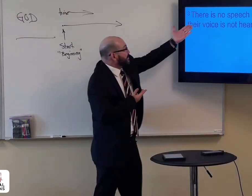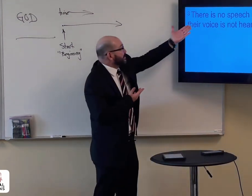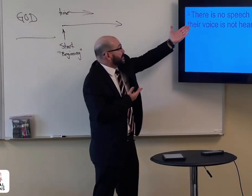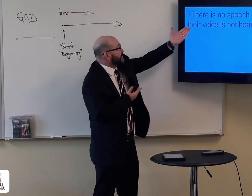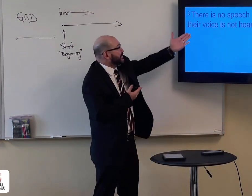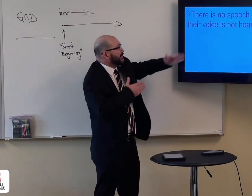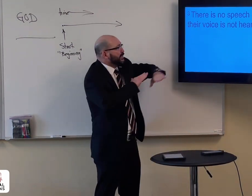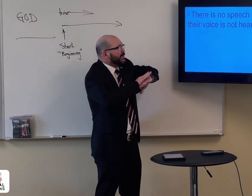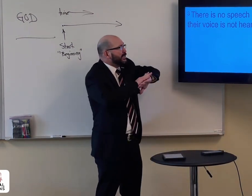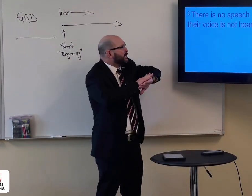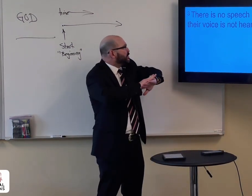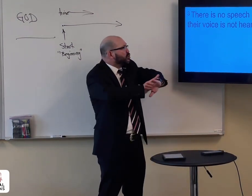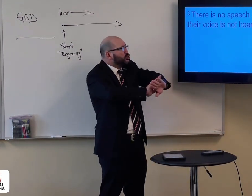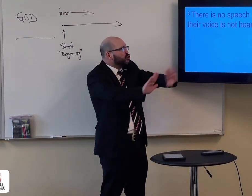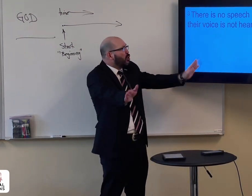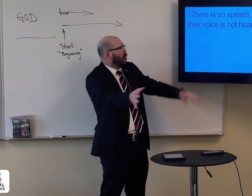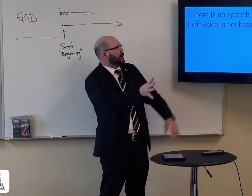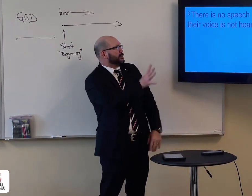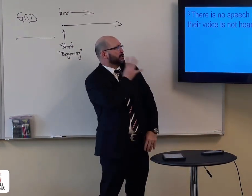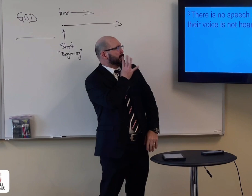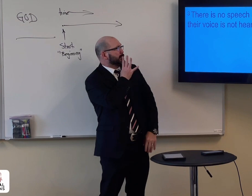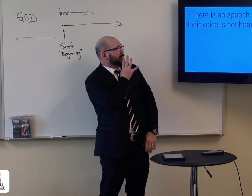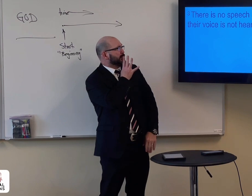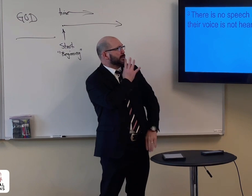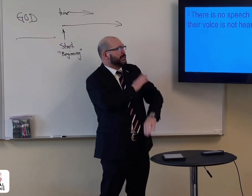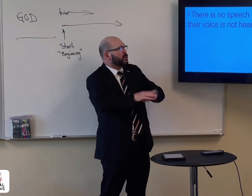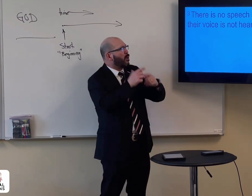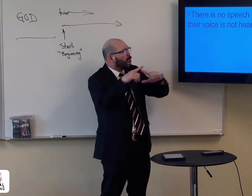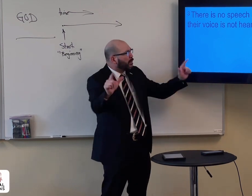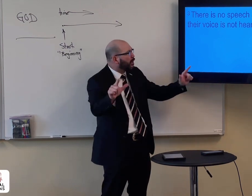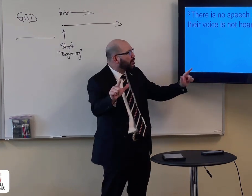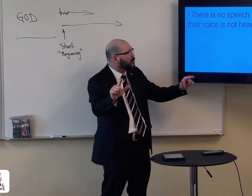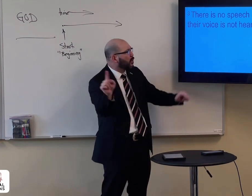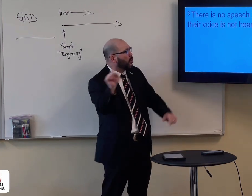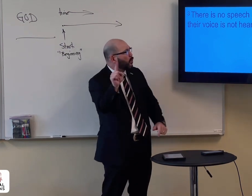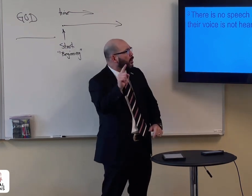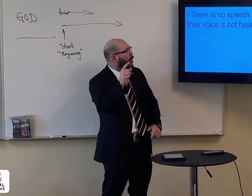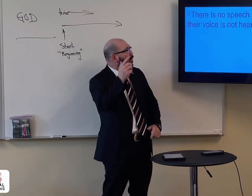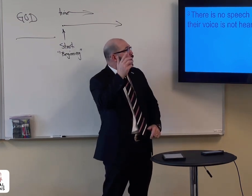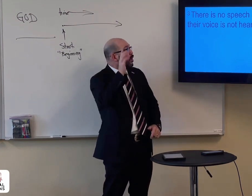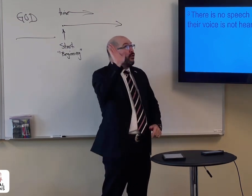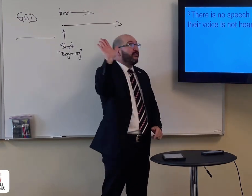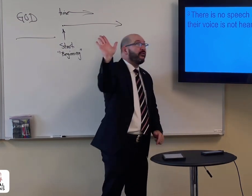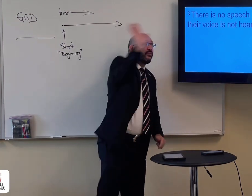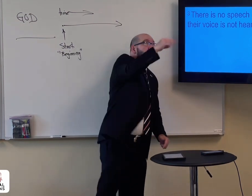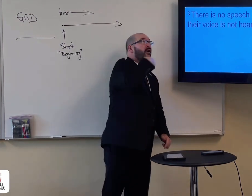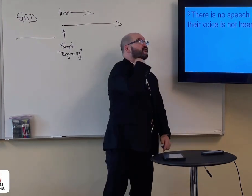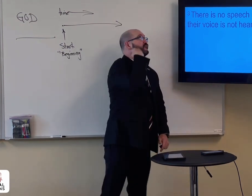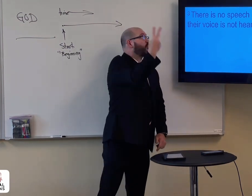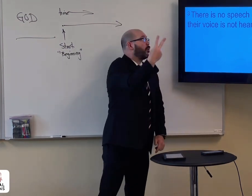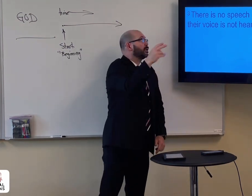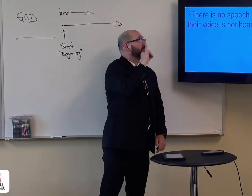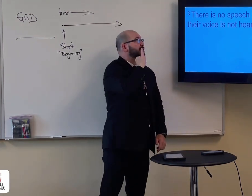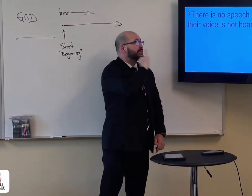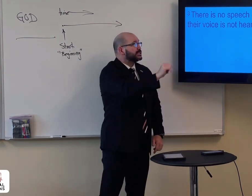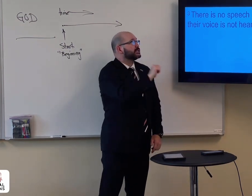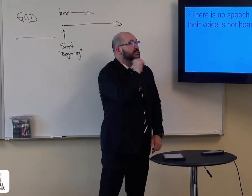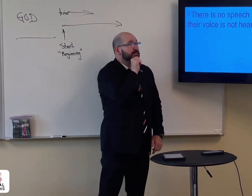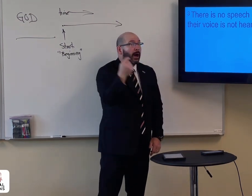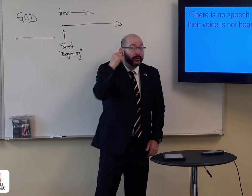Here's another, Psalm 19, verses 1 through 3. There is no speech or language where their voice is